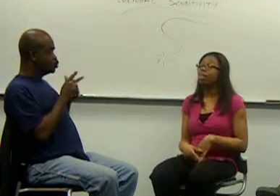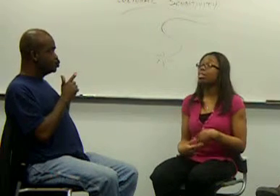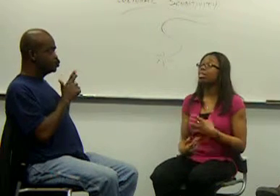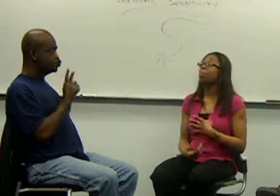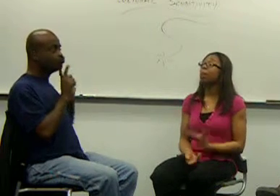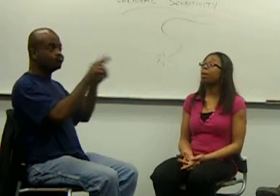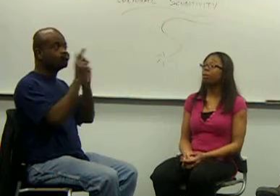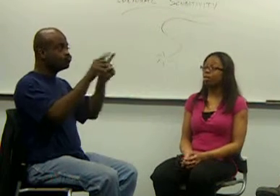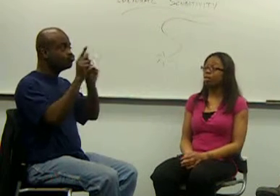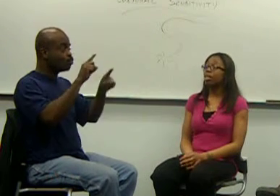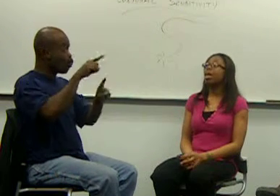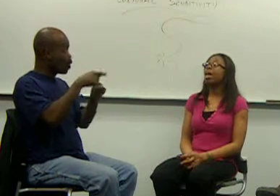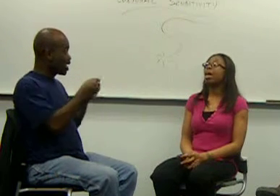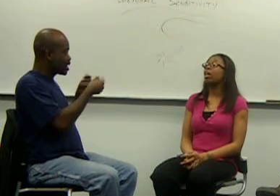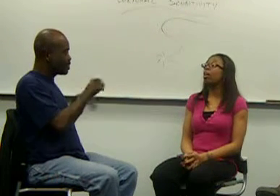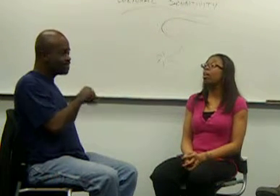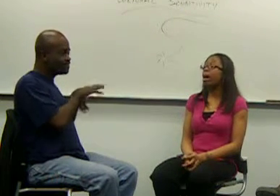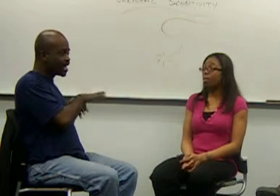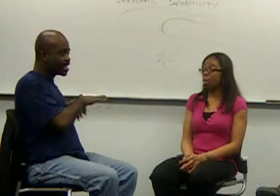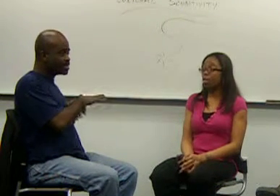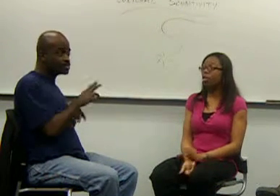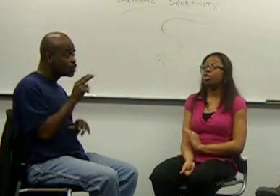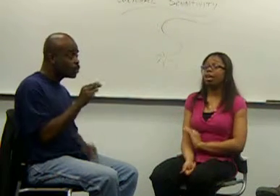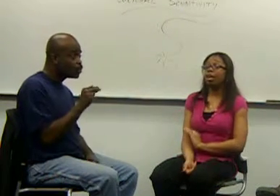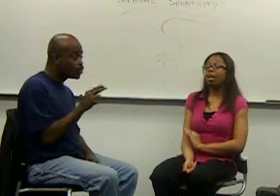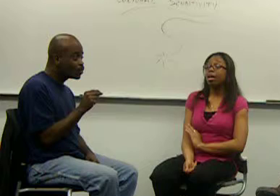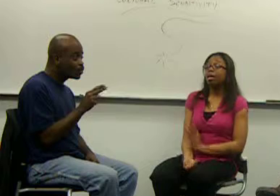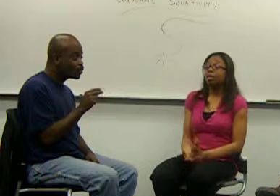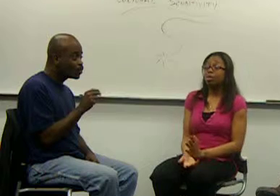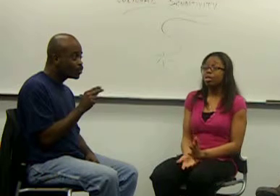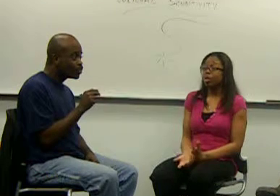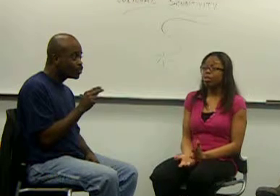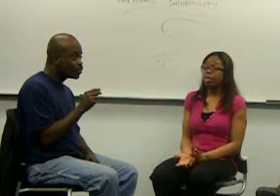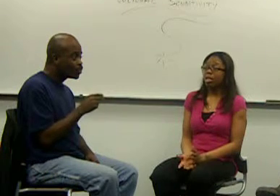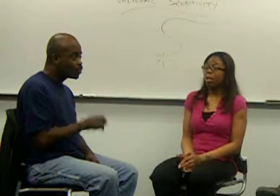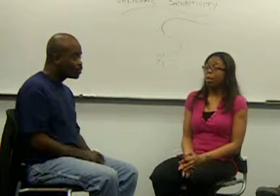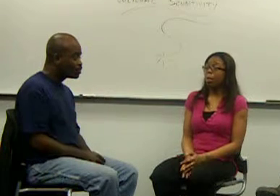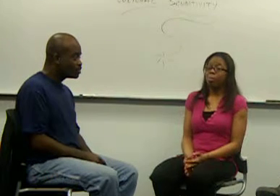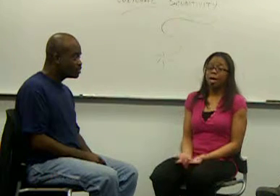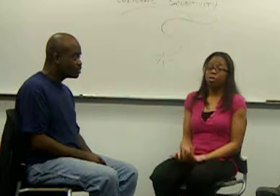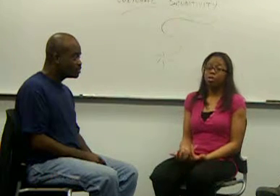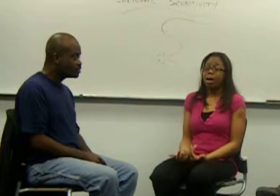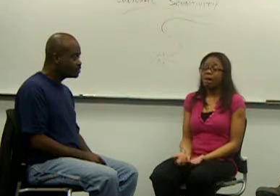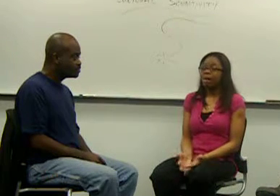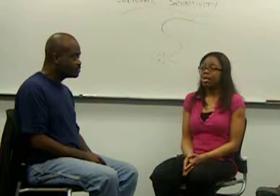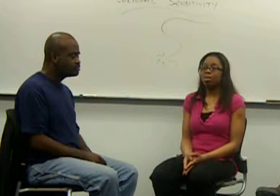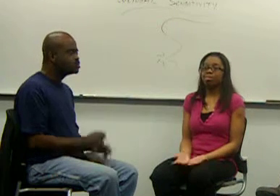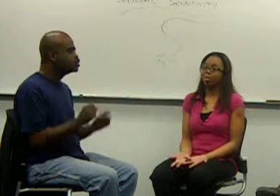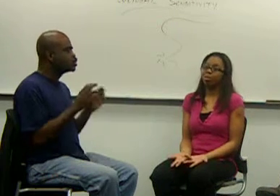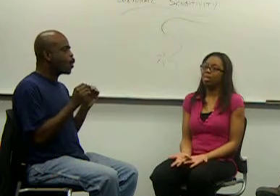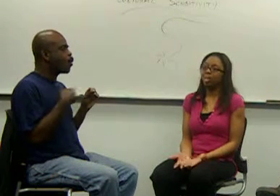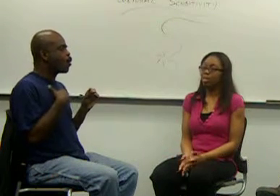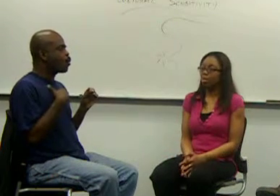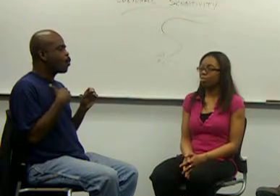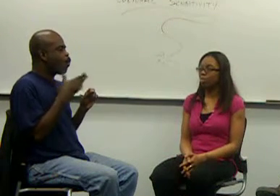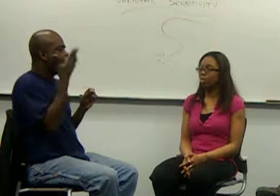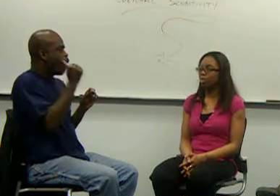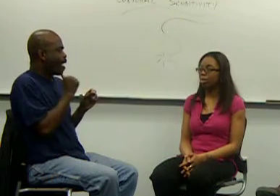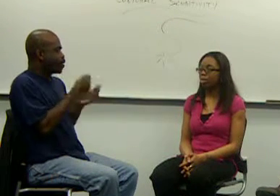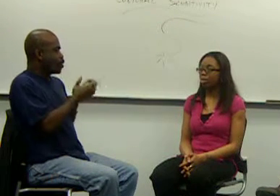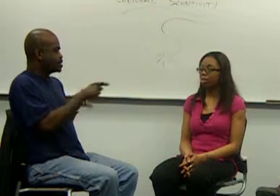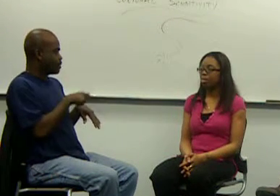is, will they accept my words and go out and use other things and use my advice? But really they